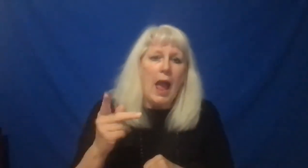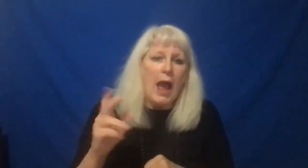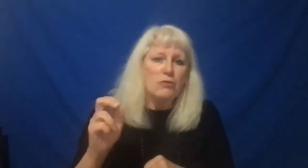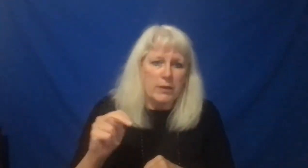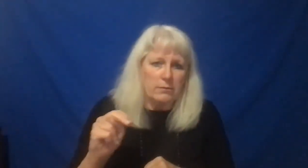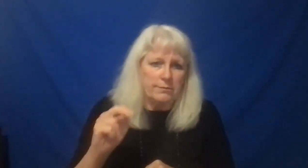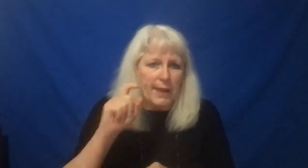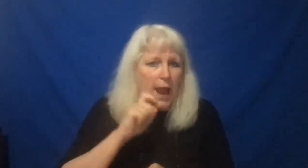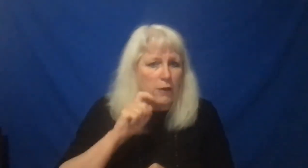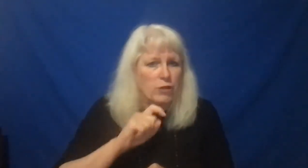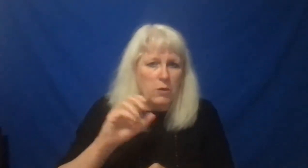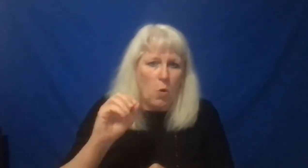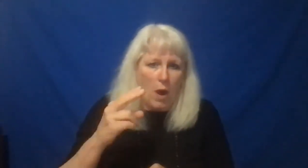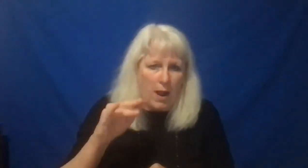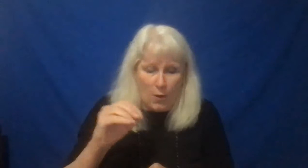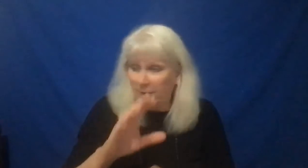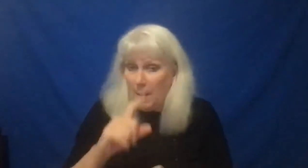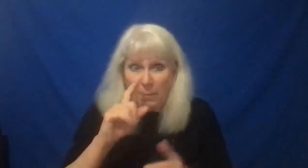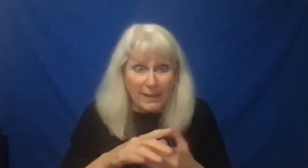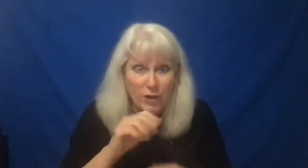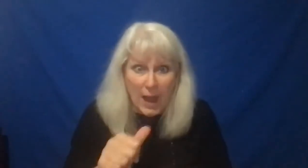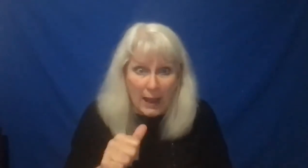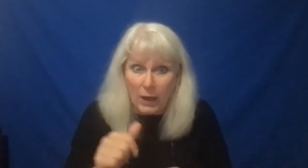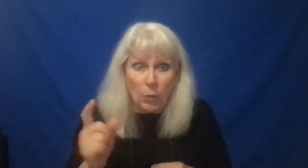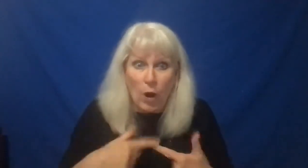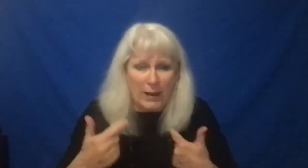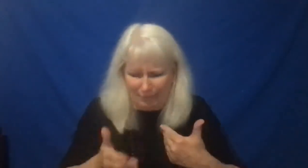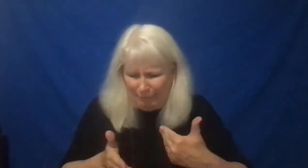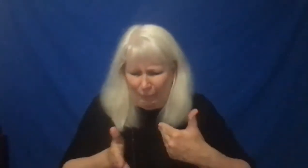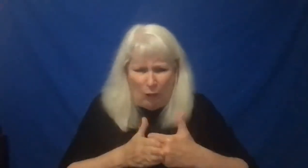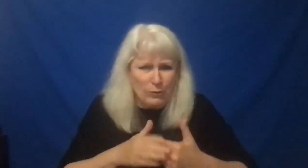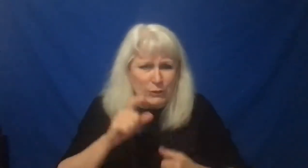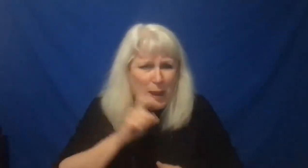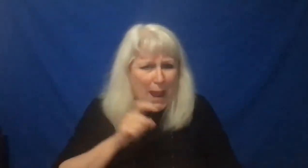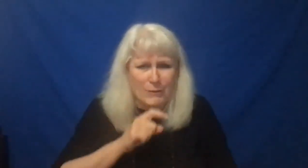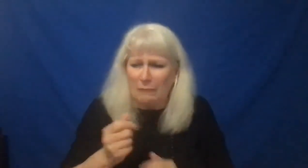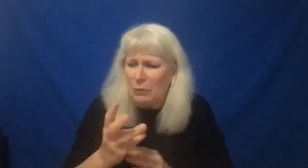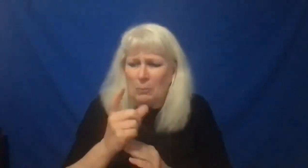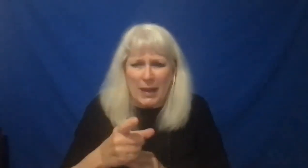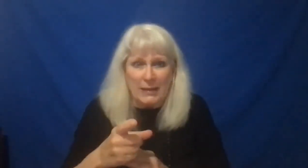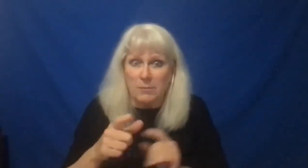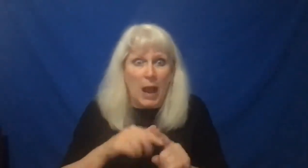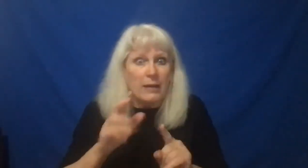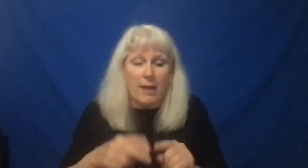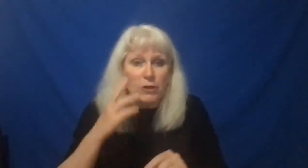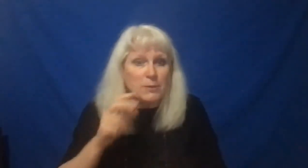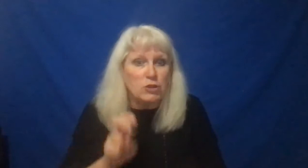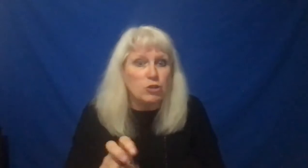not, I live minutes away from Akron, Ohio, and I never was on the tour. But Michelle, my friend Michelle,